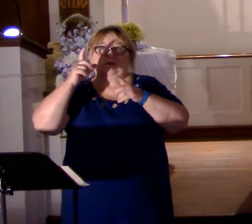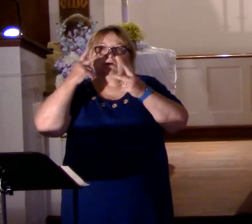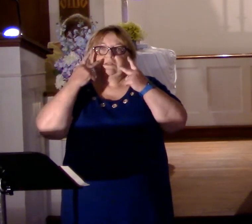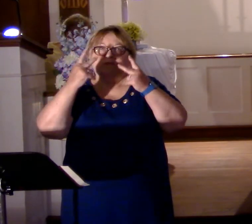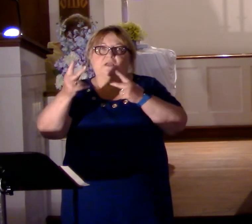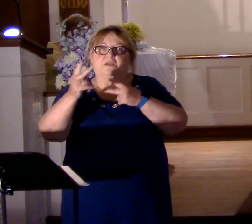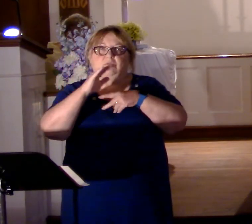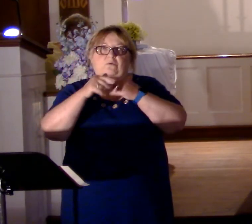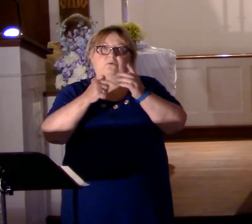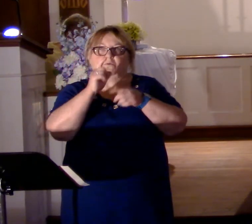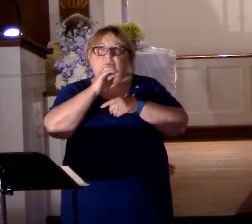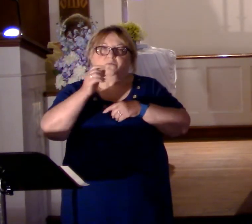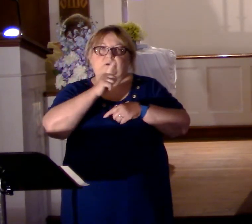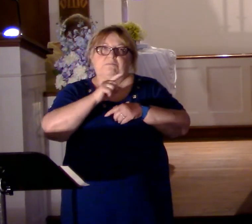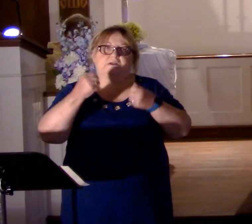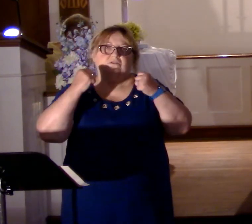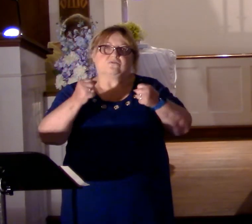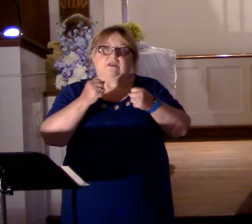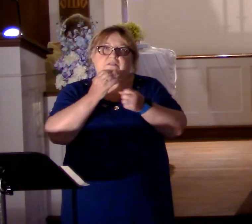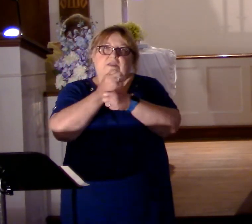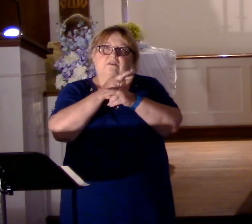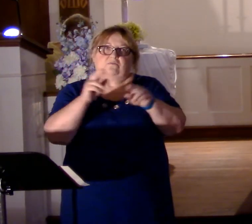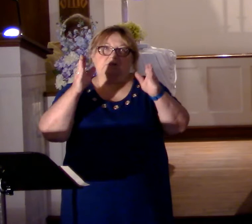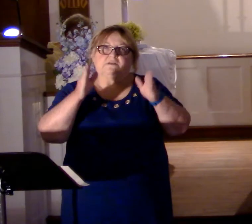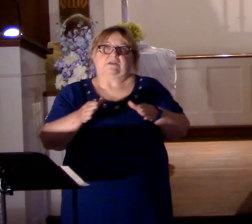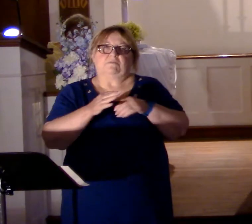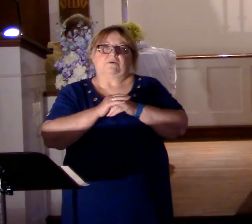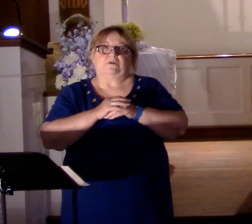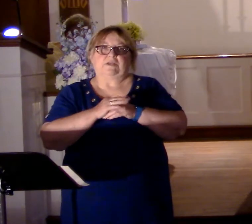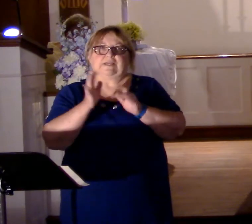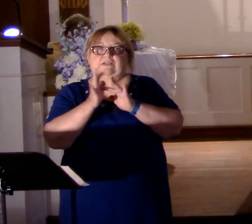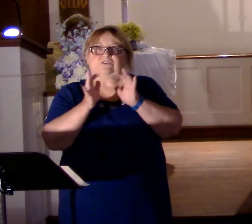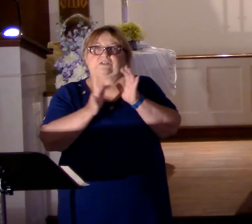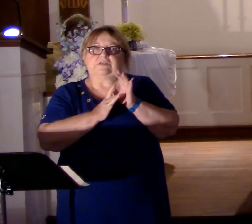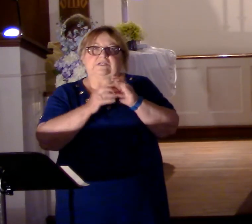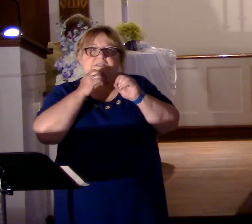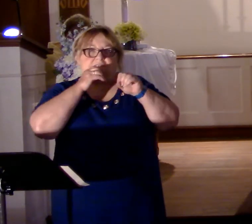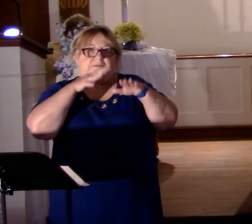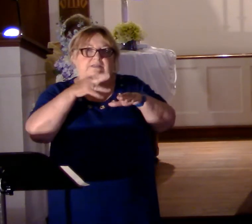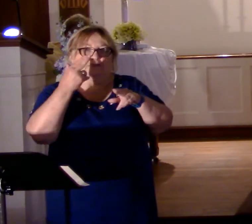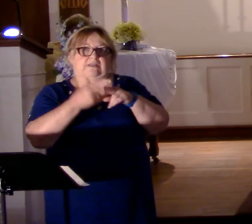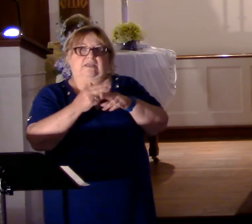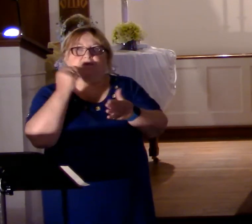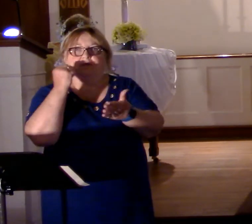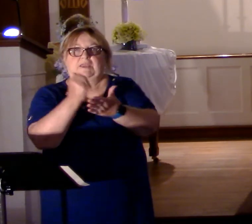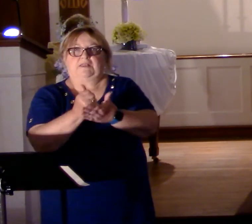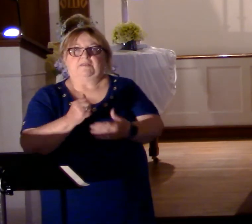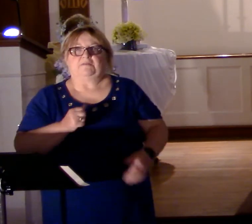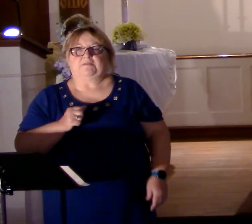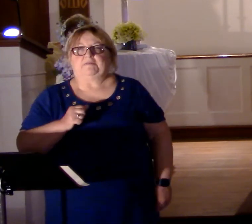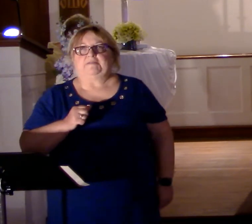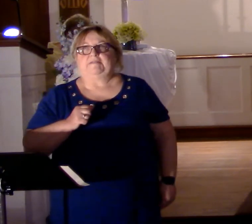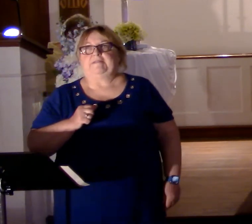O Lord, my strength and my redeemer. In Jesus' blessed name, amen.